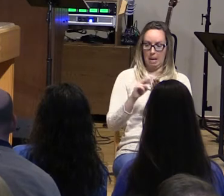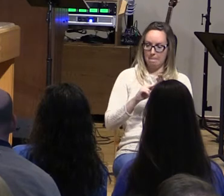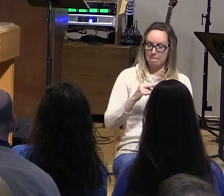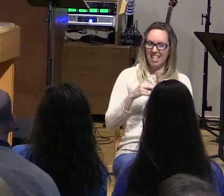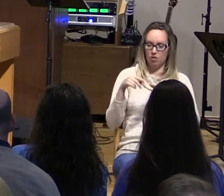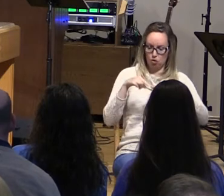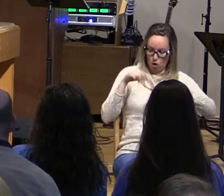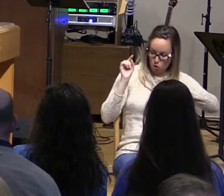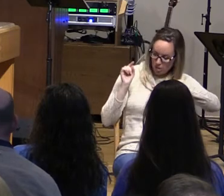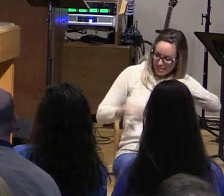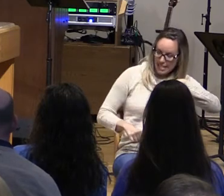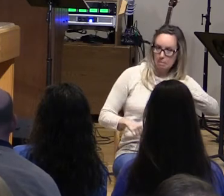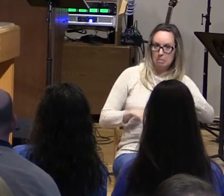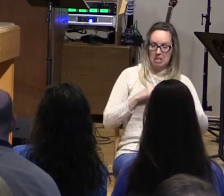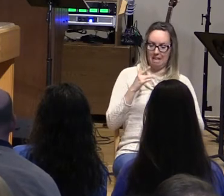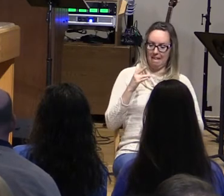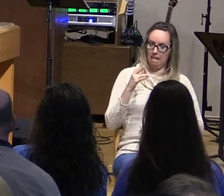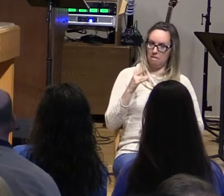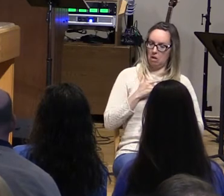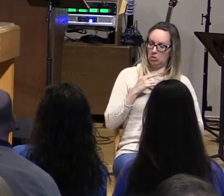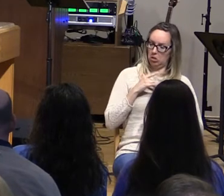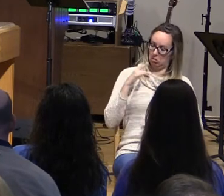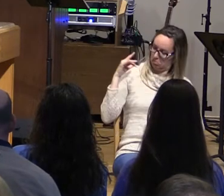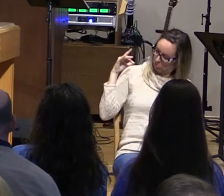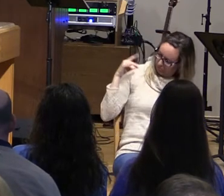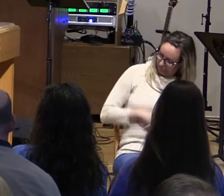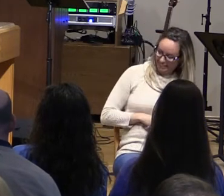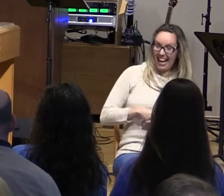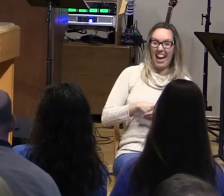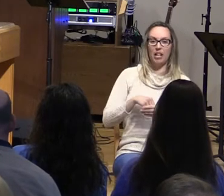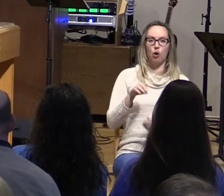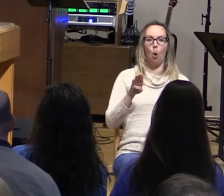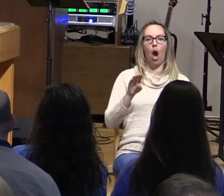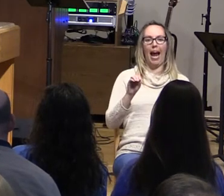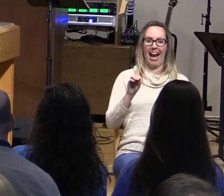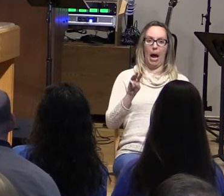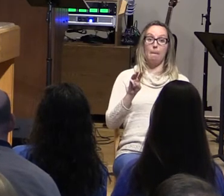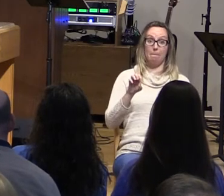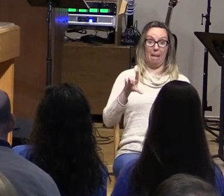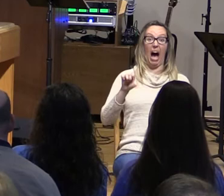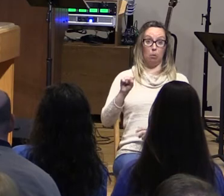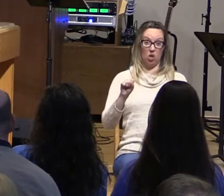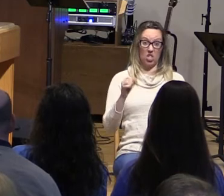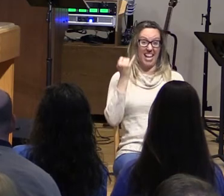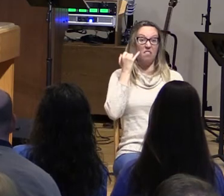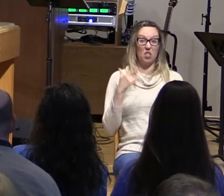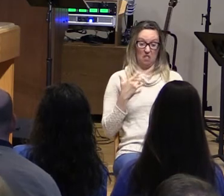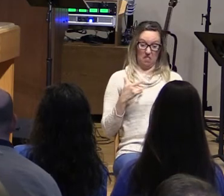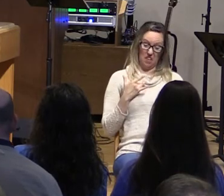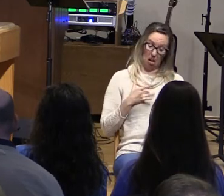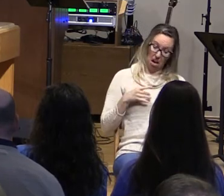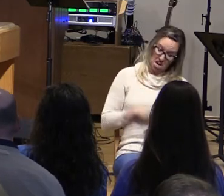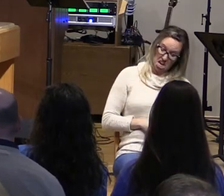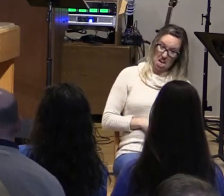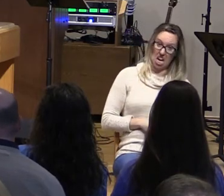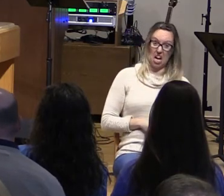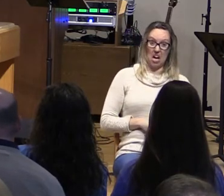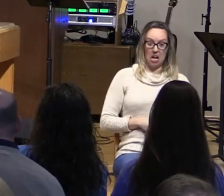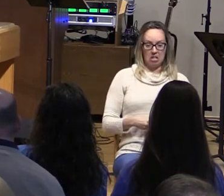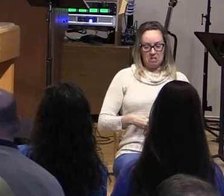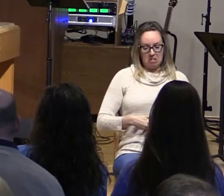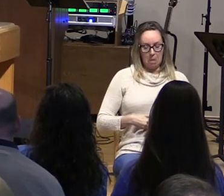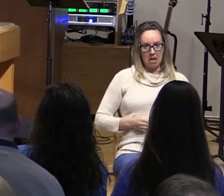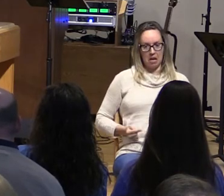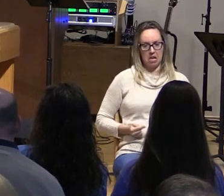felt it in his bowels. That's deep. If you're feeling that, have you ever had your stomach in knots